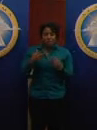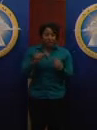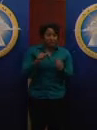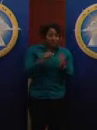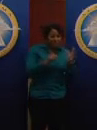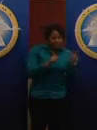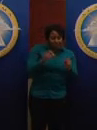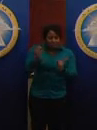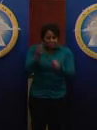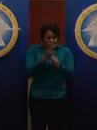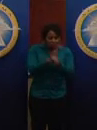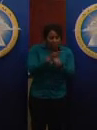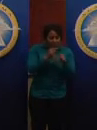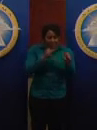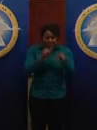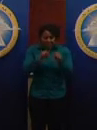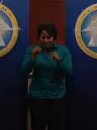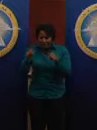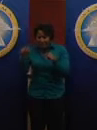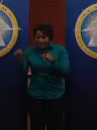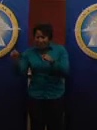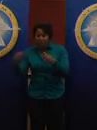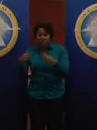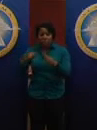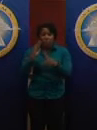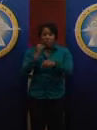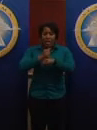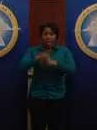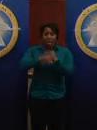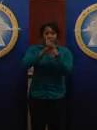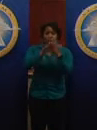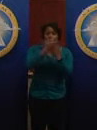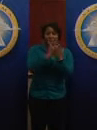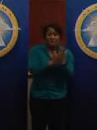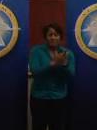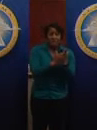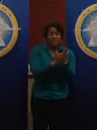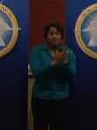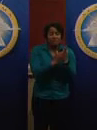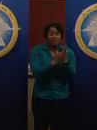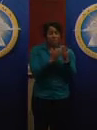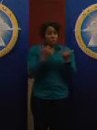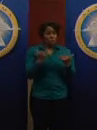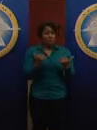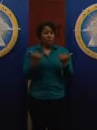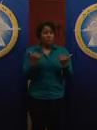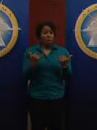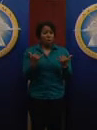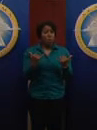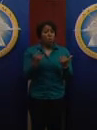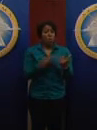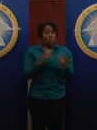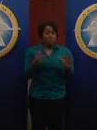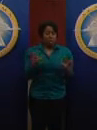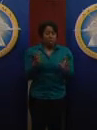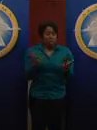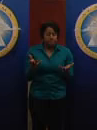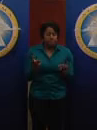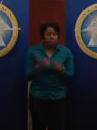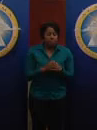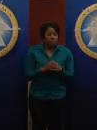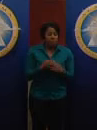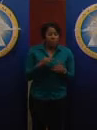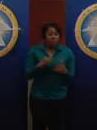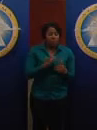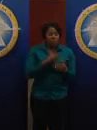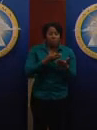this and do that and try to get together remote lessons. So what we've done now is we have bought in a package